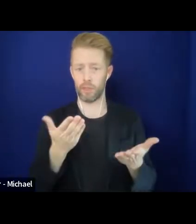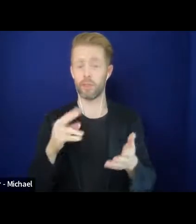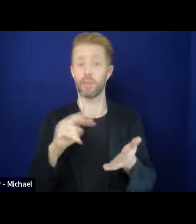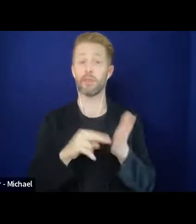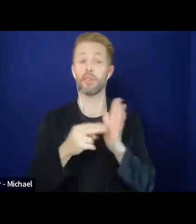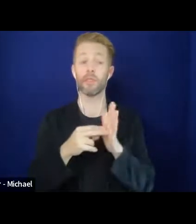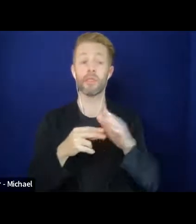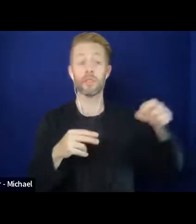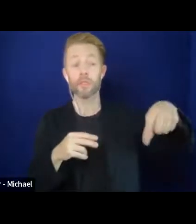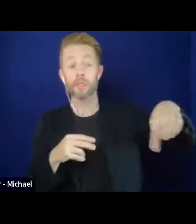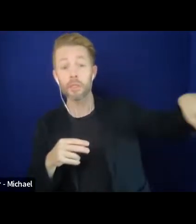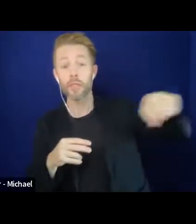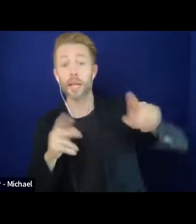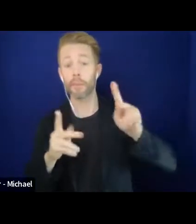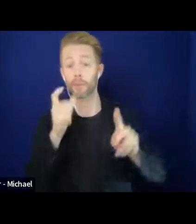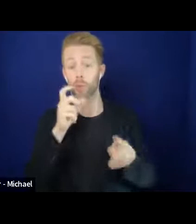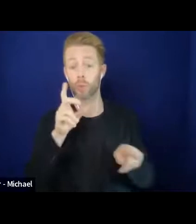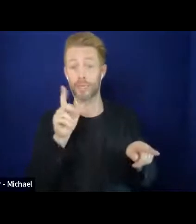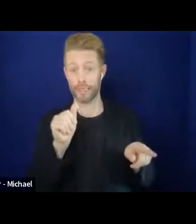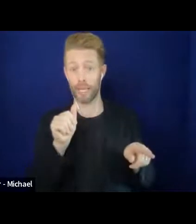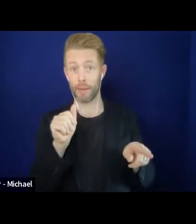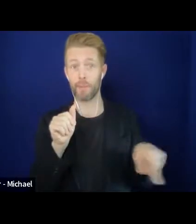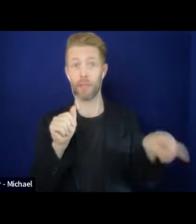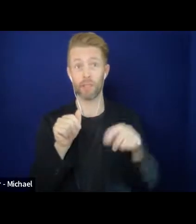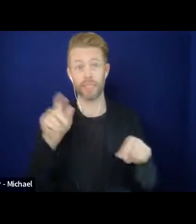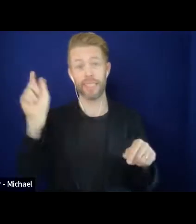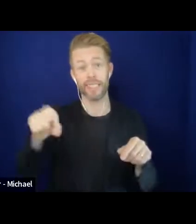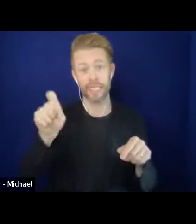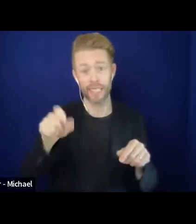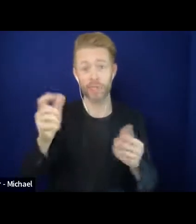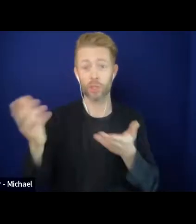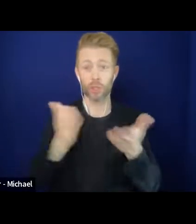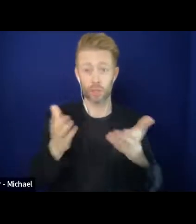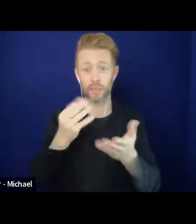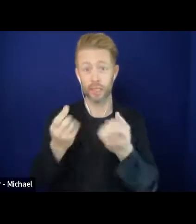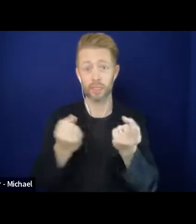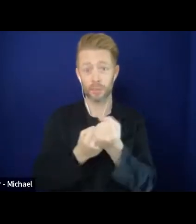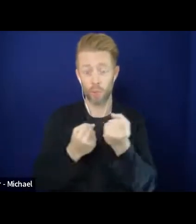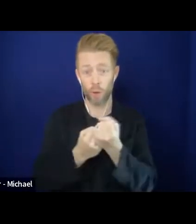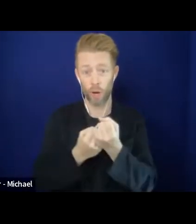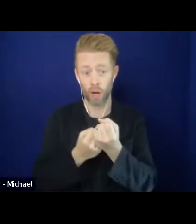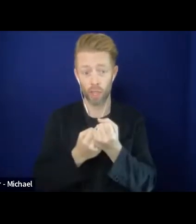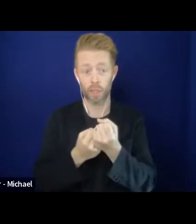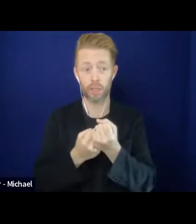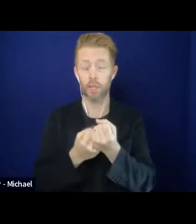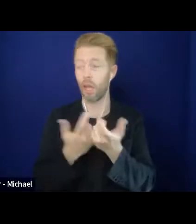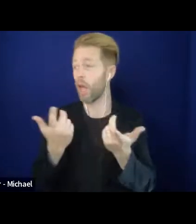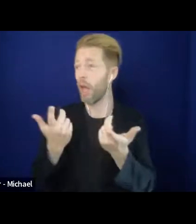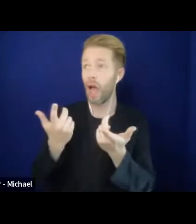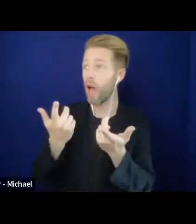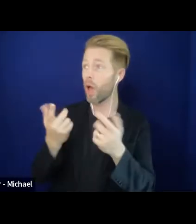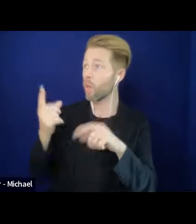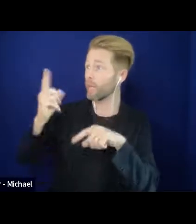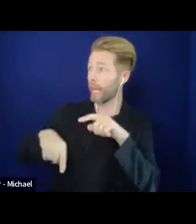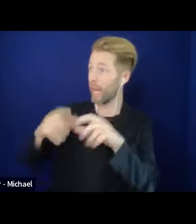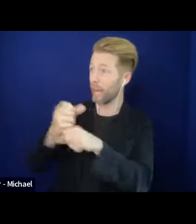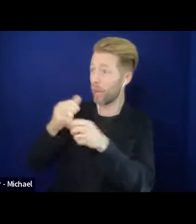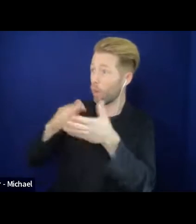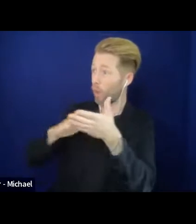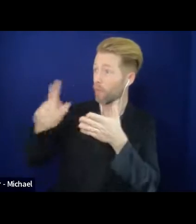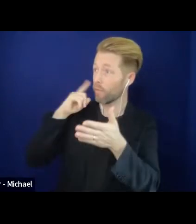are disabled, who do need services and supports, to go into nursing homes because they